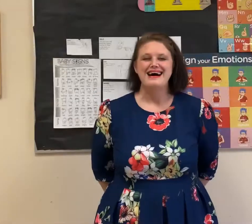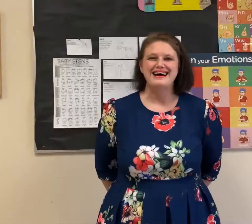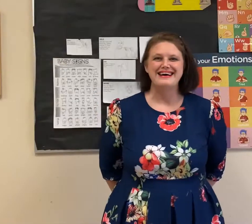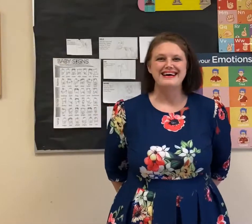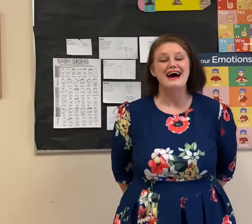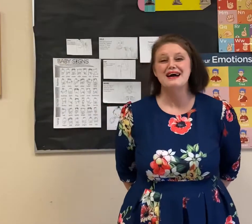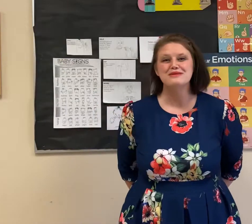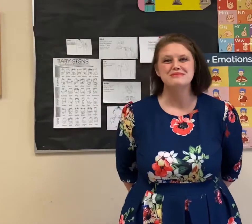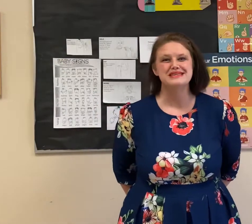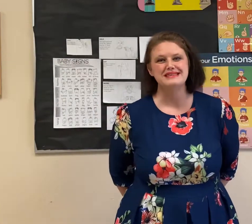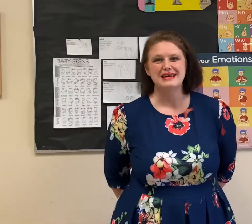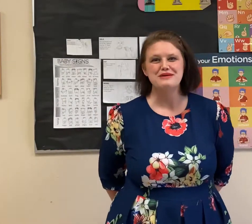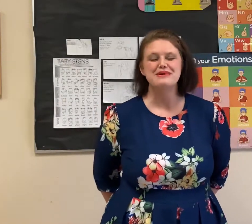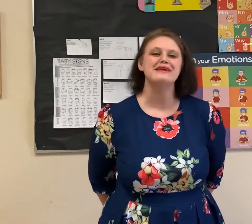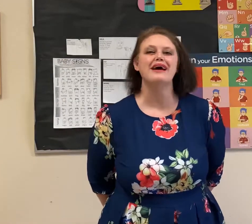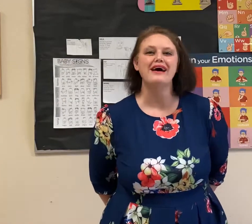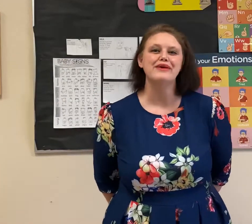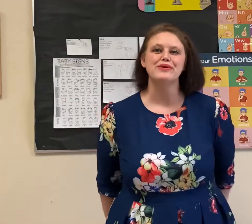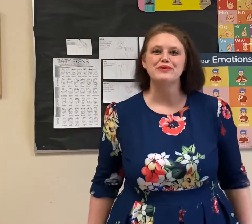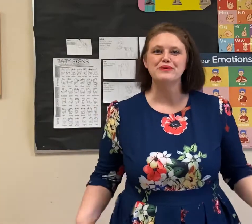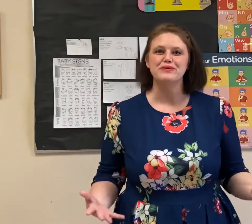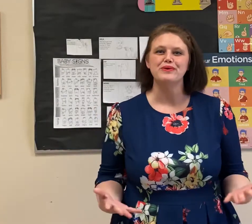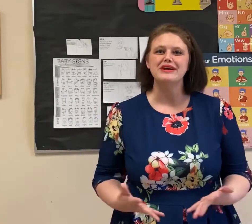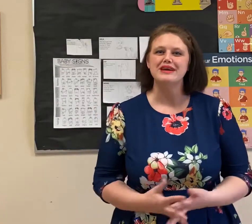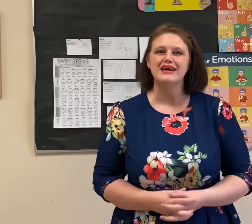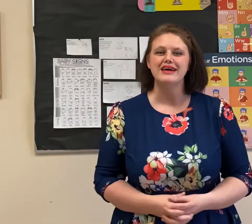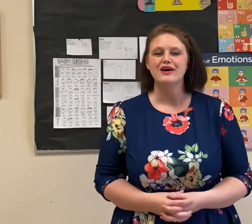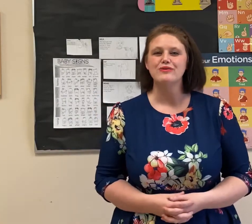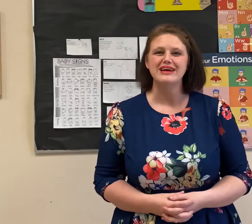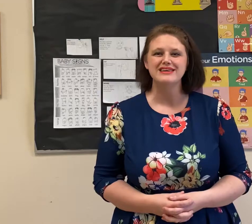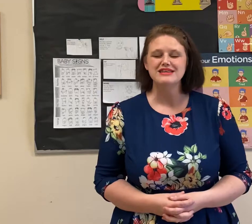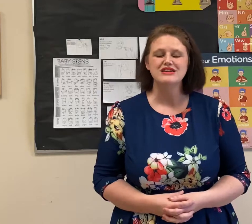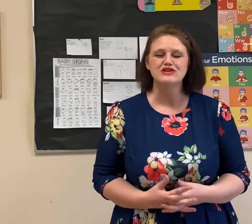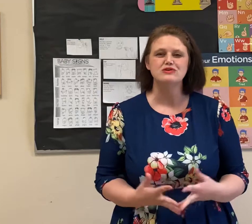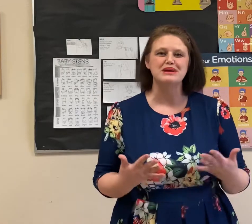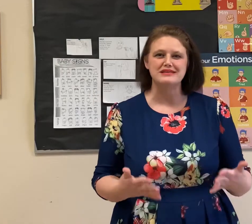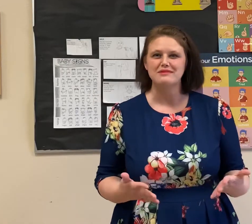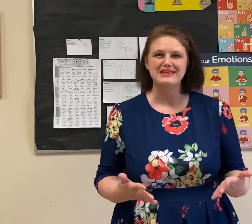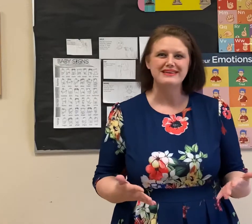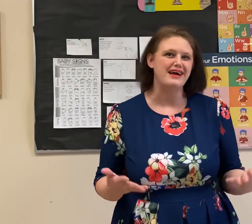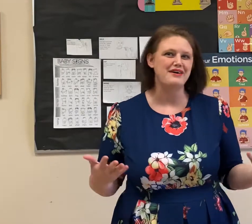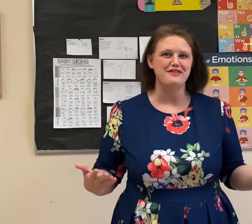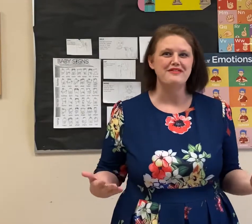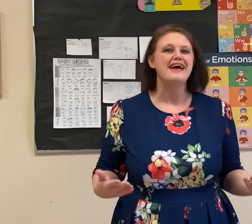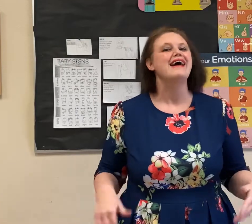Hi, I am Miss Sam, and I work with Concordia, and I cannot wait to do my segment of